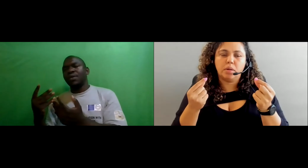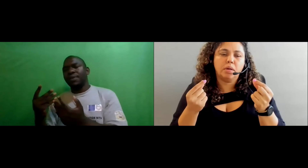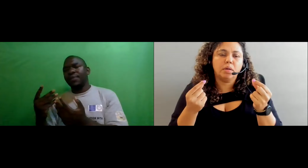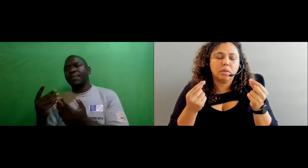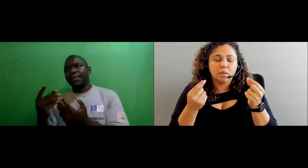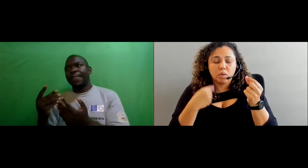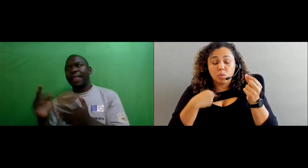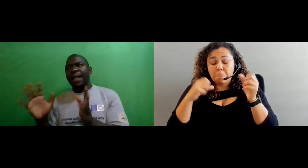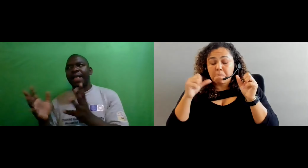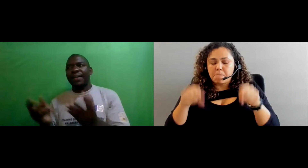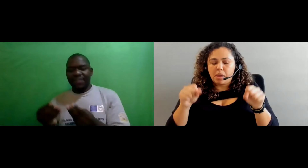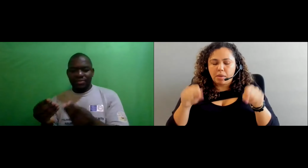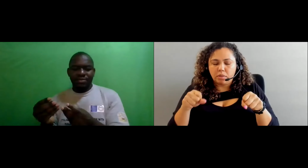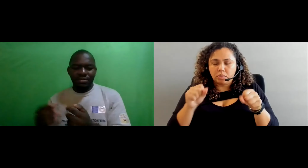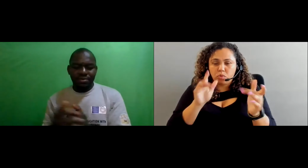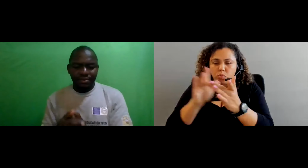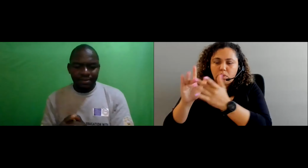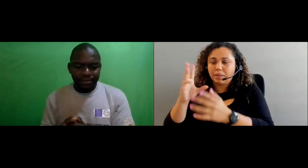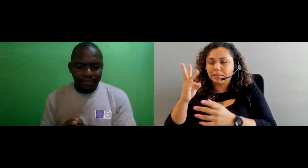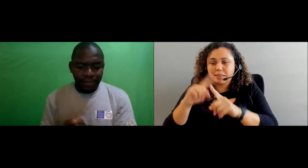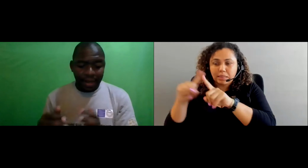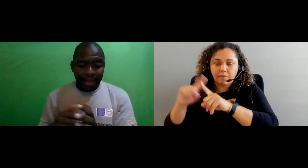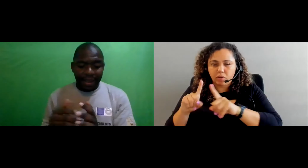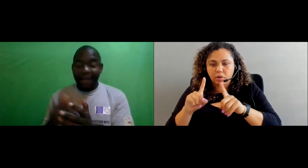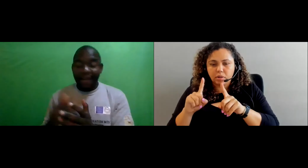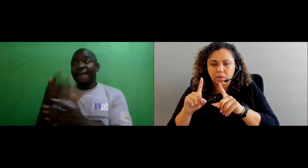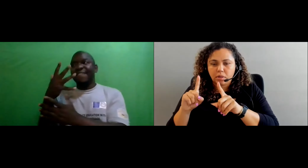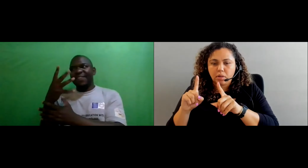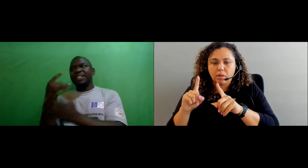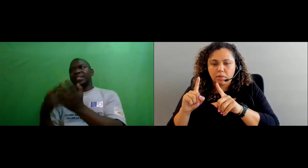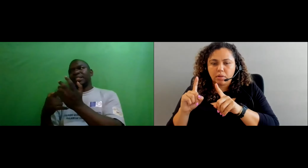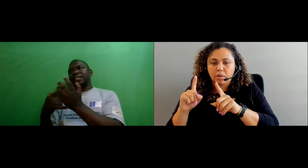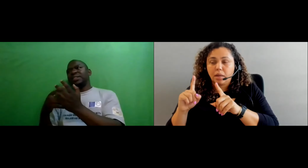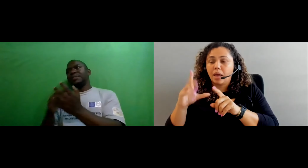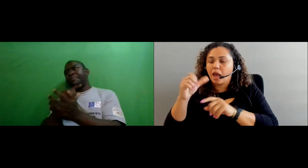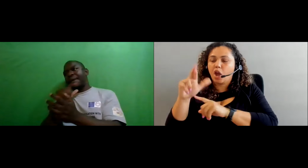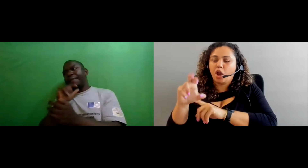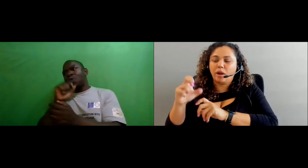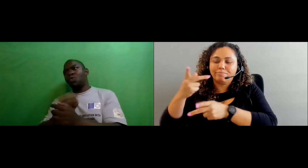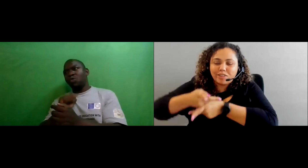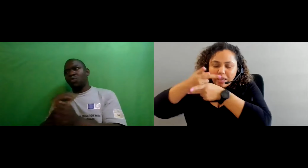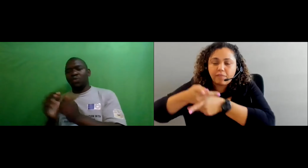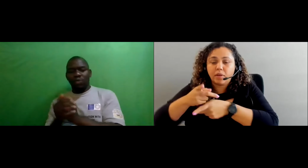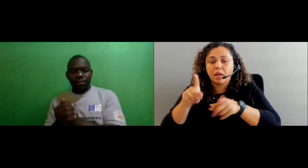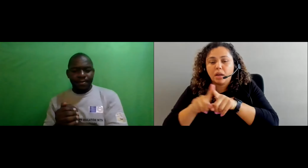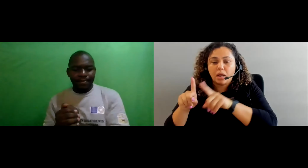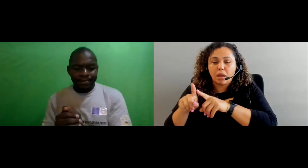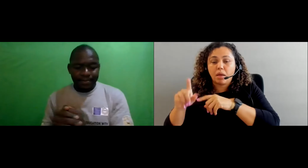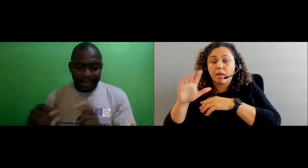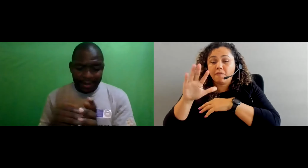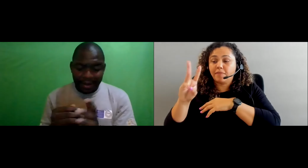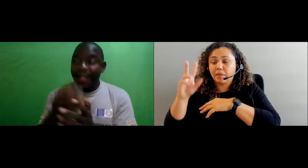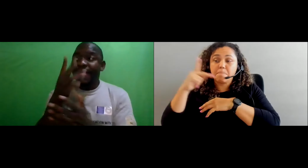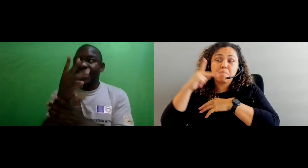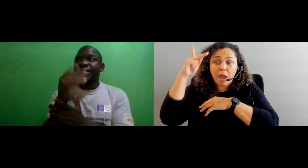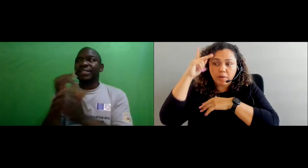able to reach out to 64 caregivers. and also 56 parents of children who are